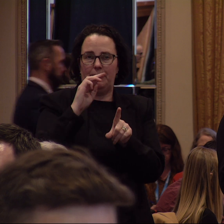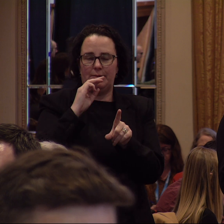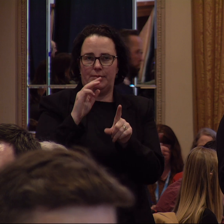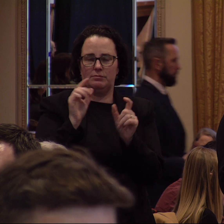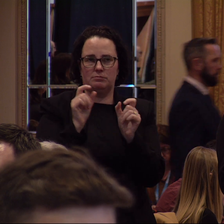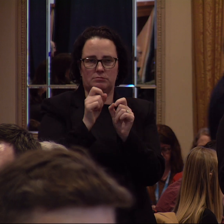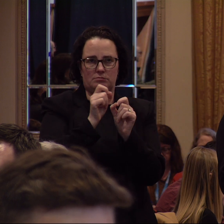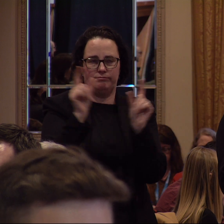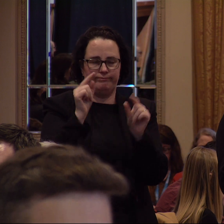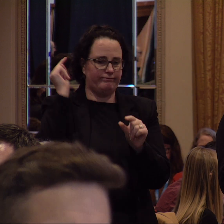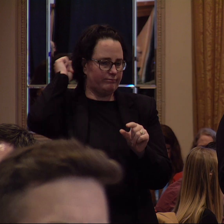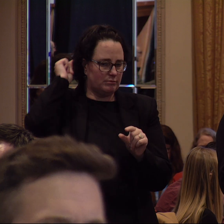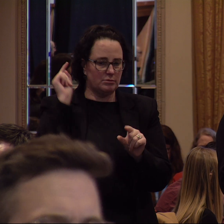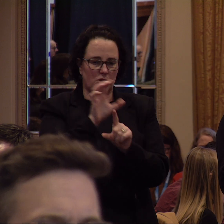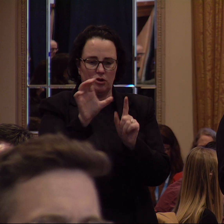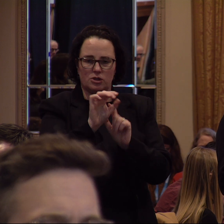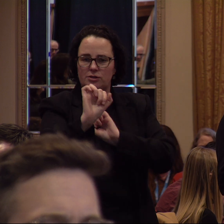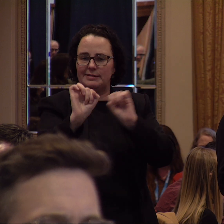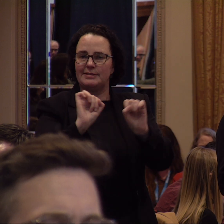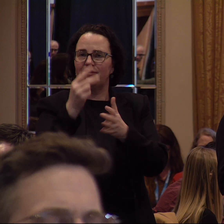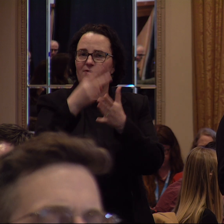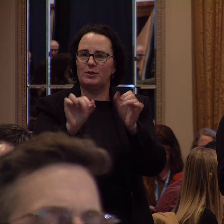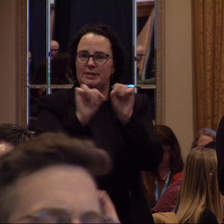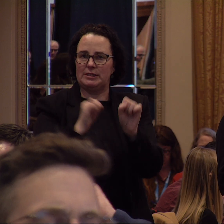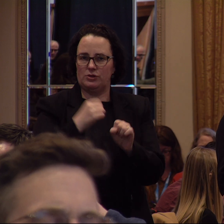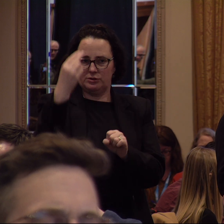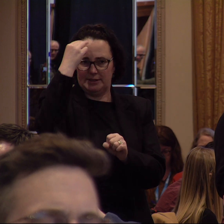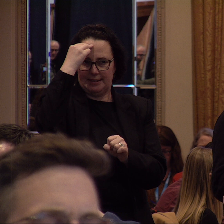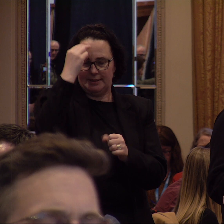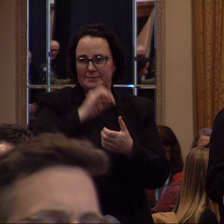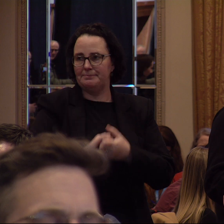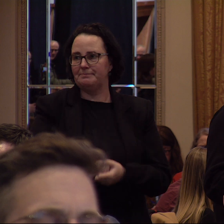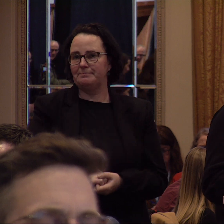mindful of those cultures with differing value systems and understandings.